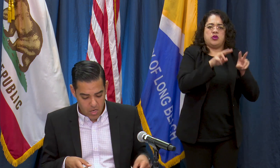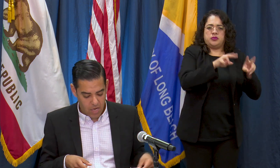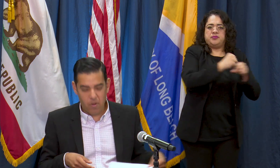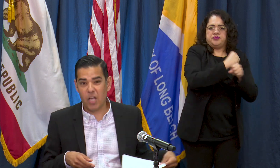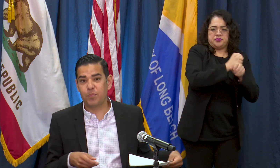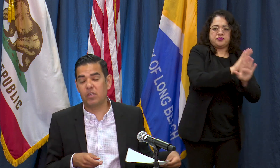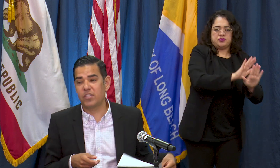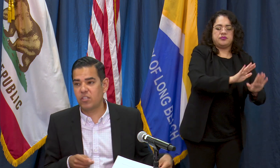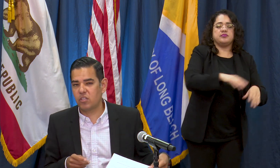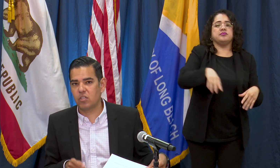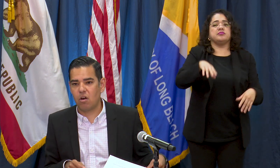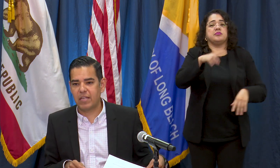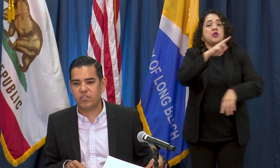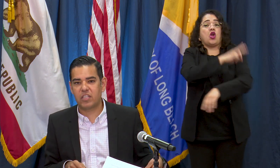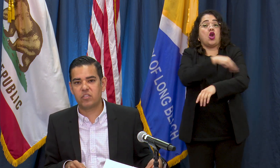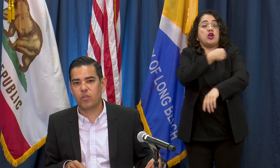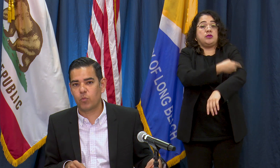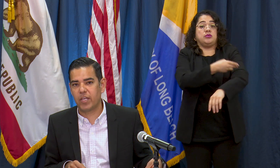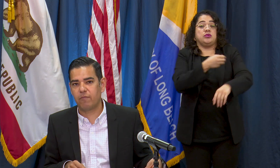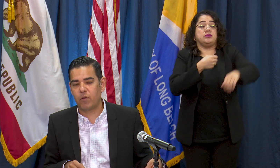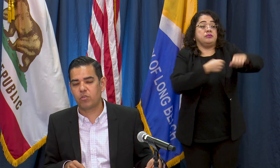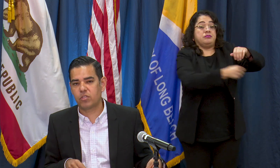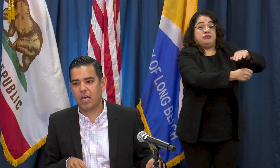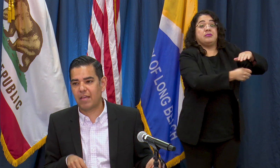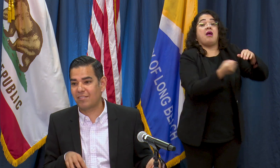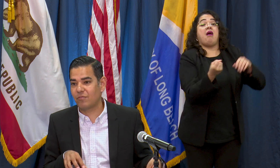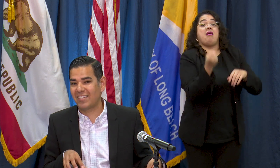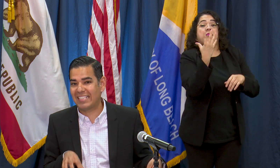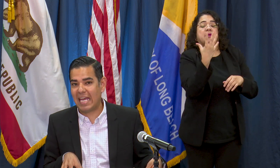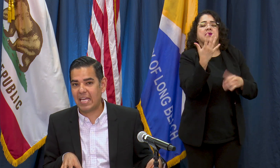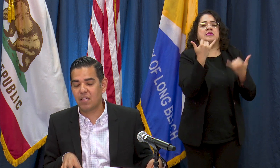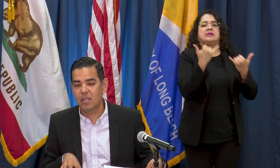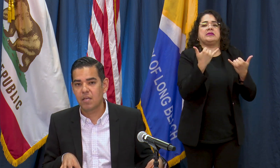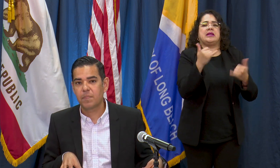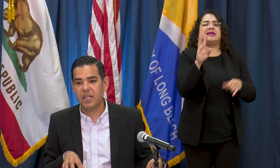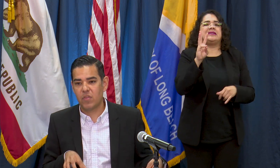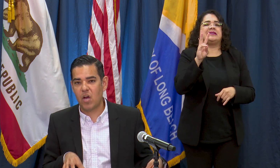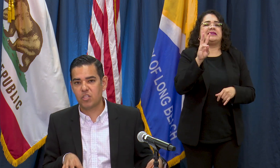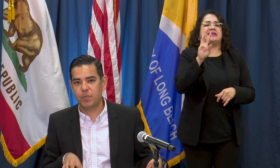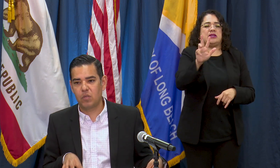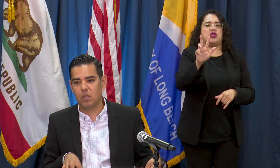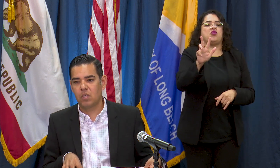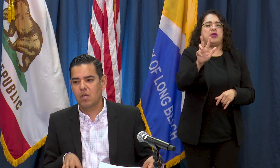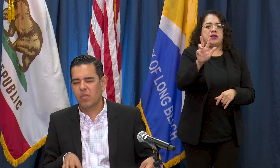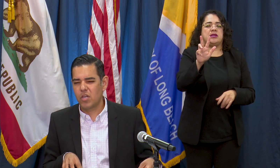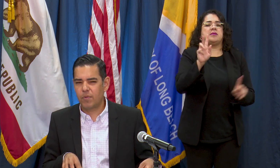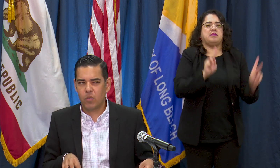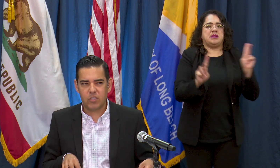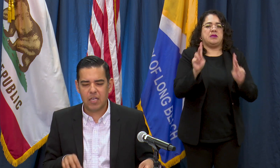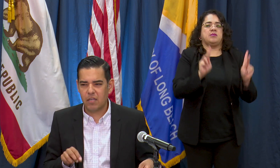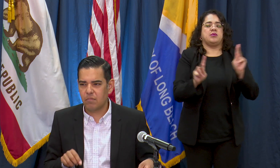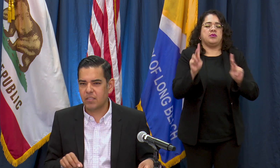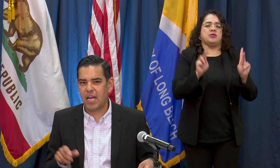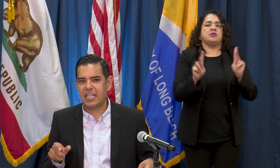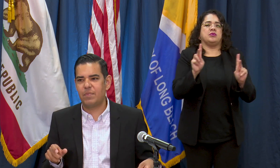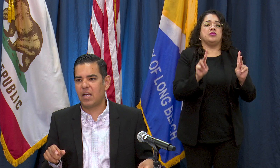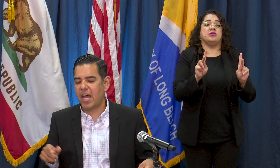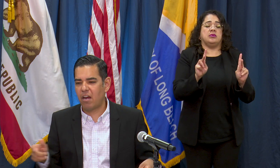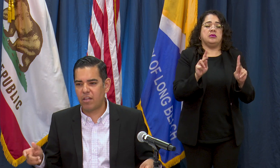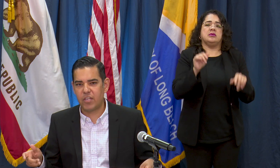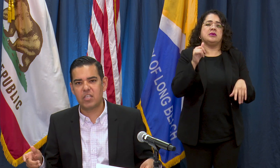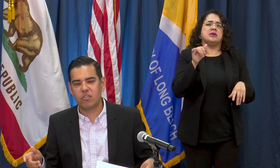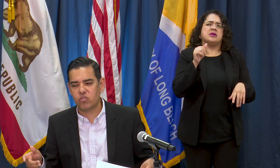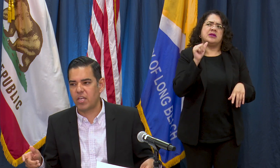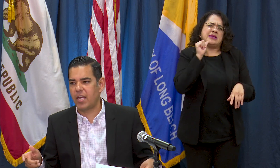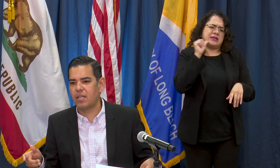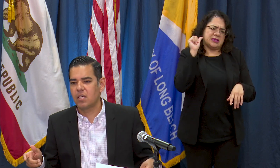so hospitalizations are at 63 folks as of today in the hospital. The number was a tiny bit